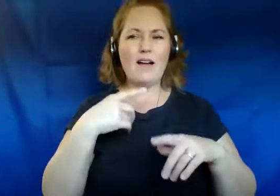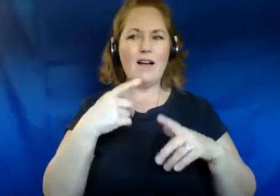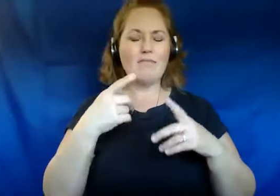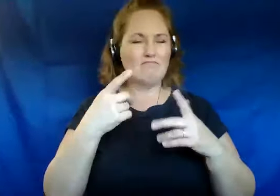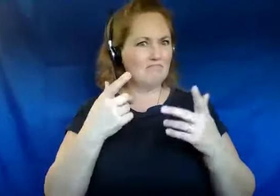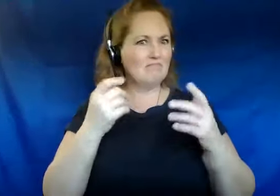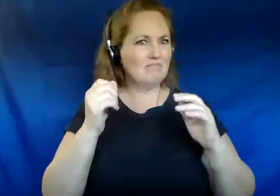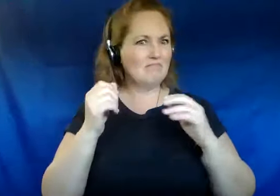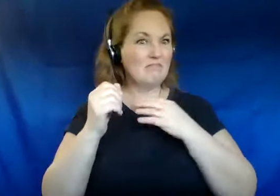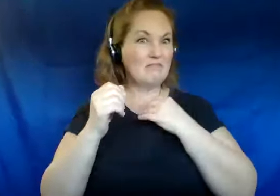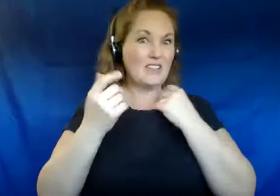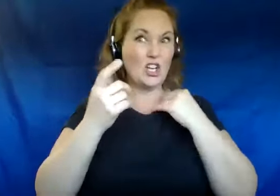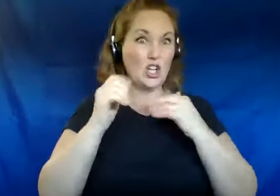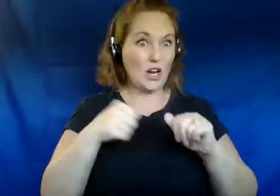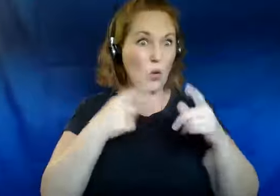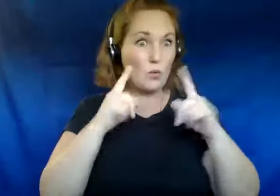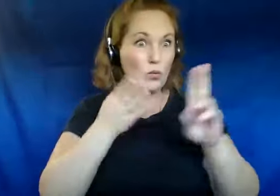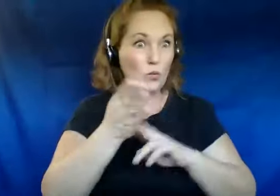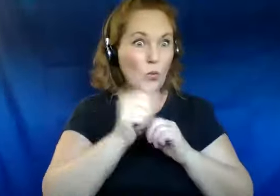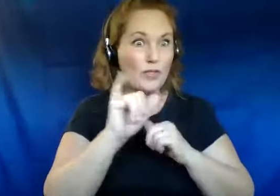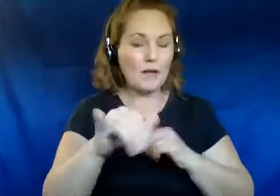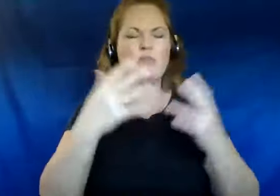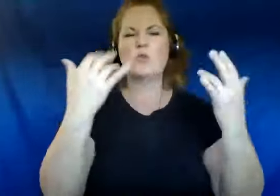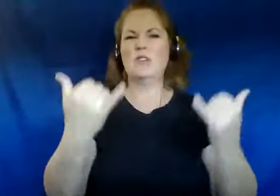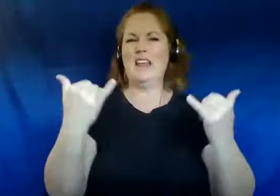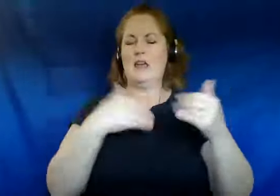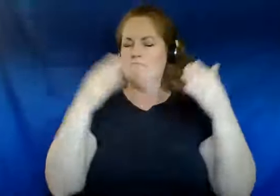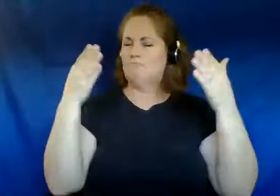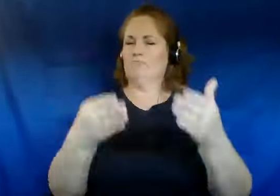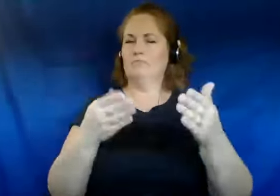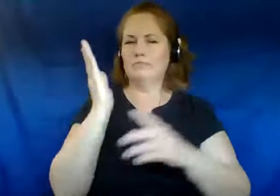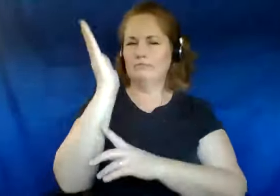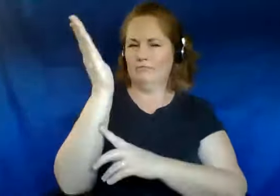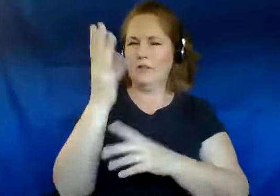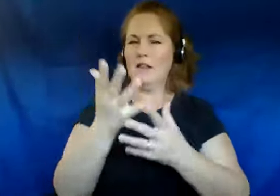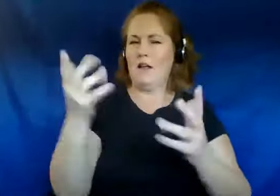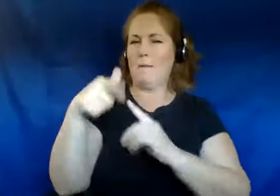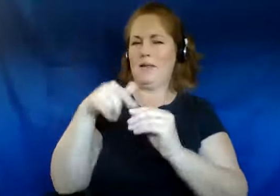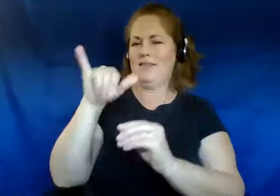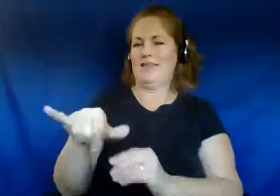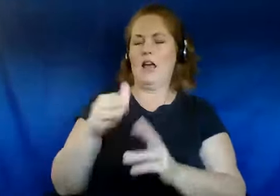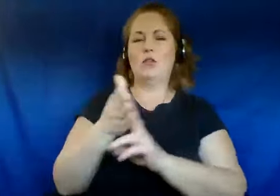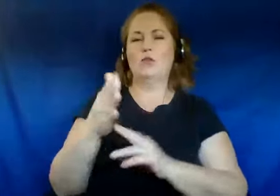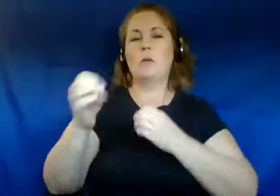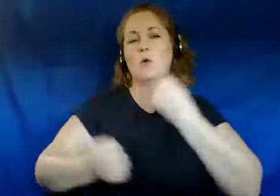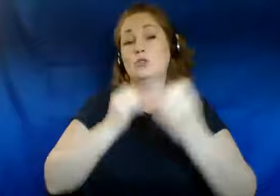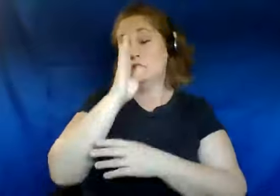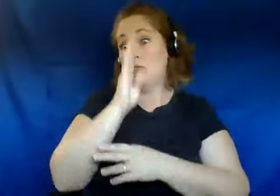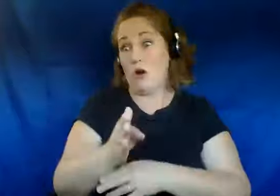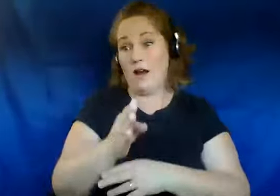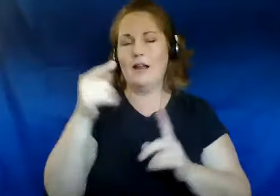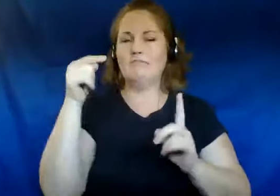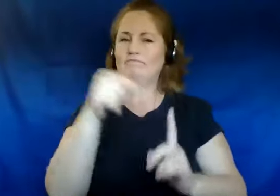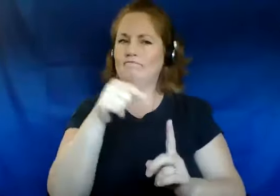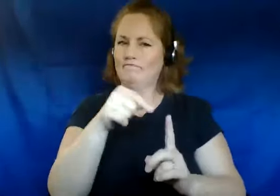So today, that's a lot of what I'm going to be talking about in emotional sobriety, is